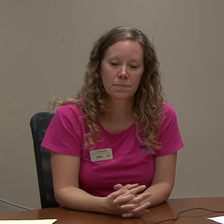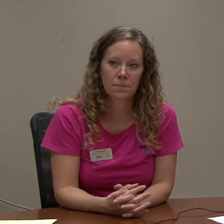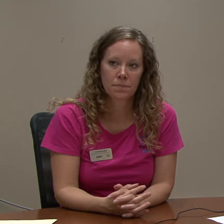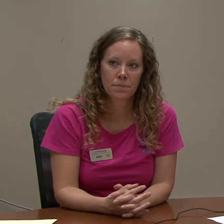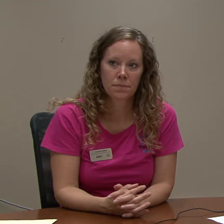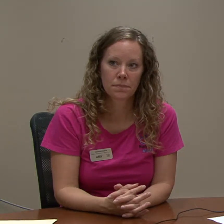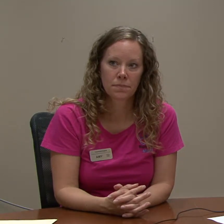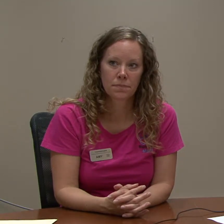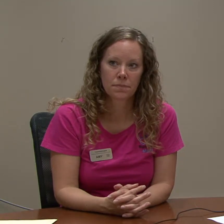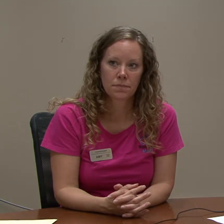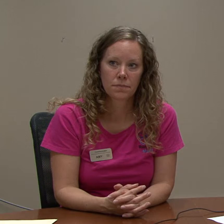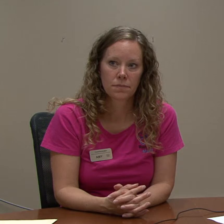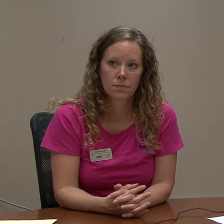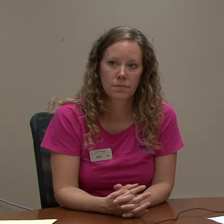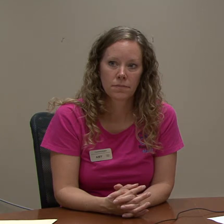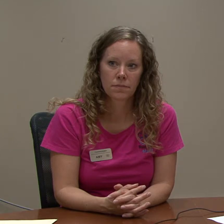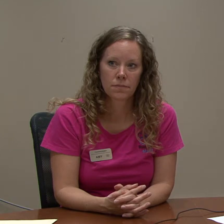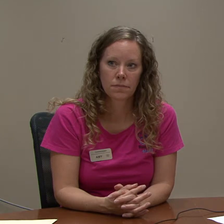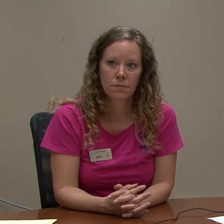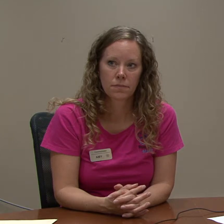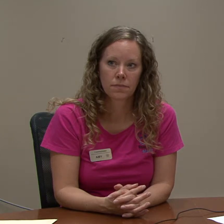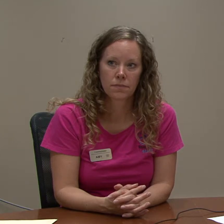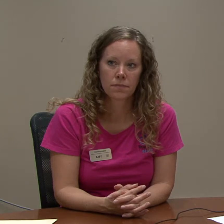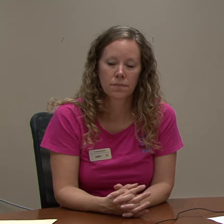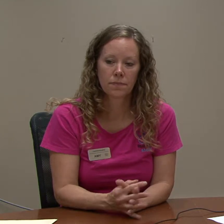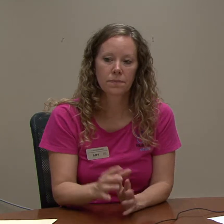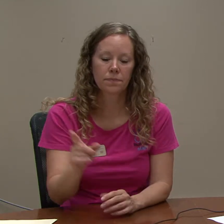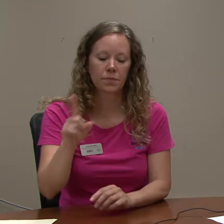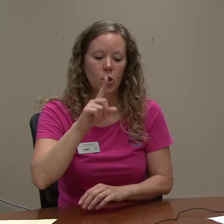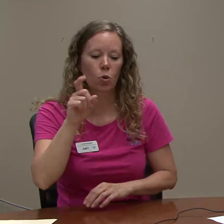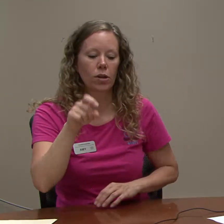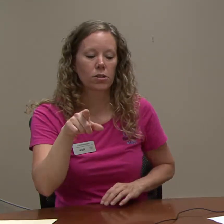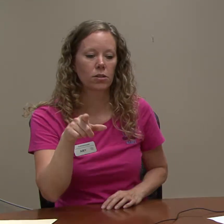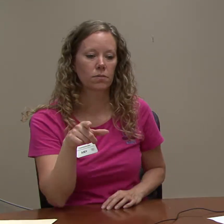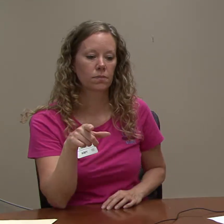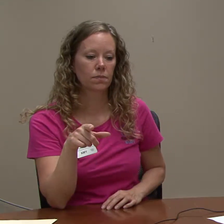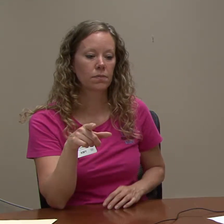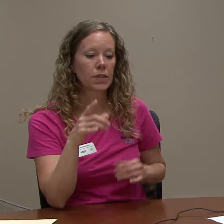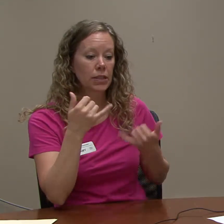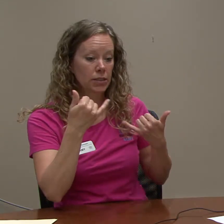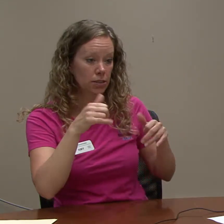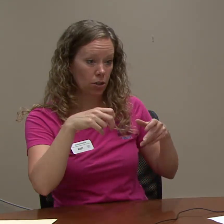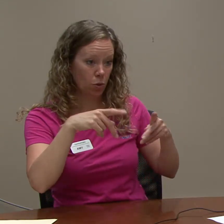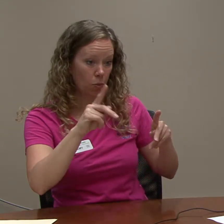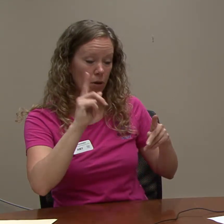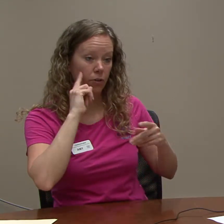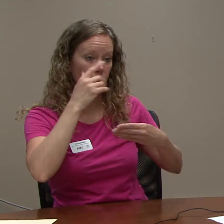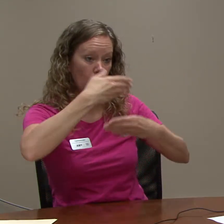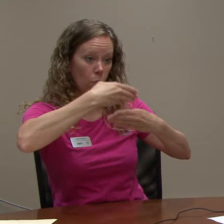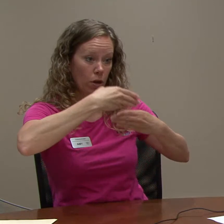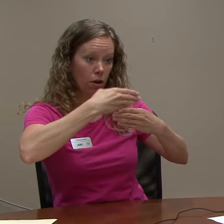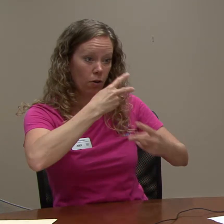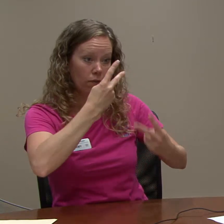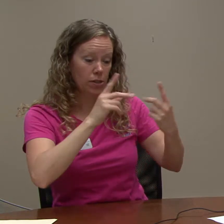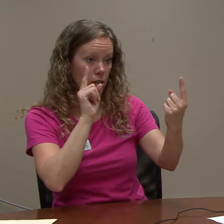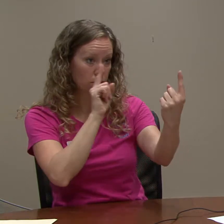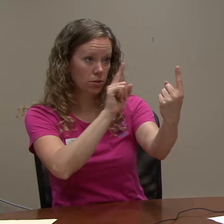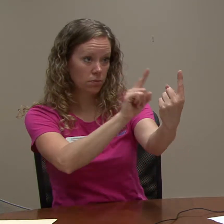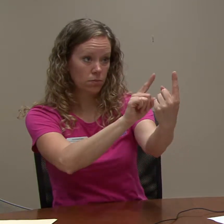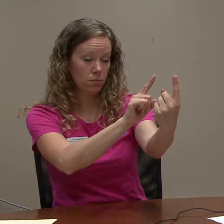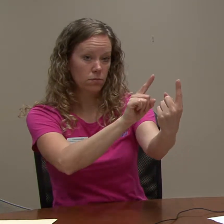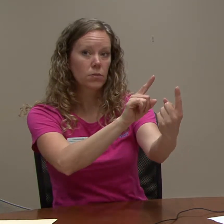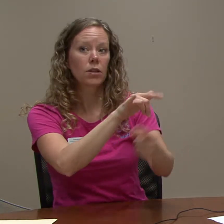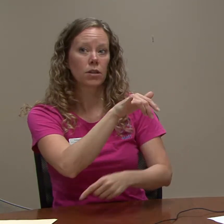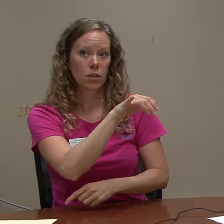Okay, I got one. Are we still permitted to do our window visits? Yes, window visits and